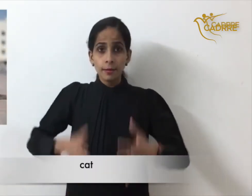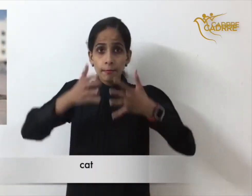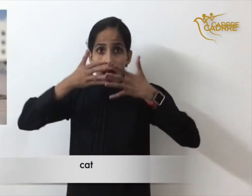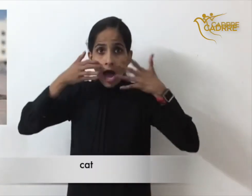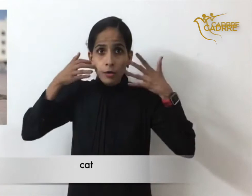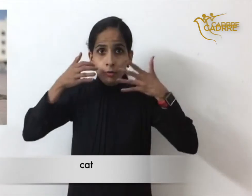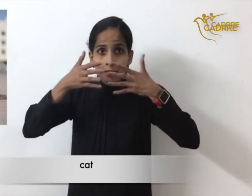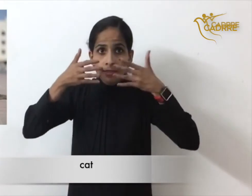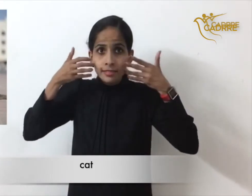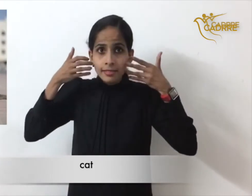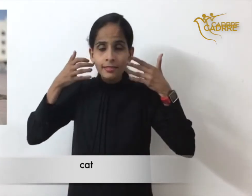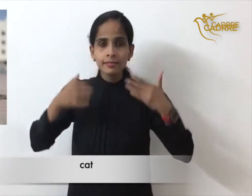Cat.